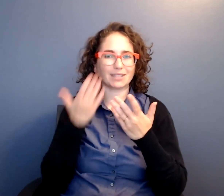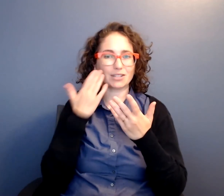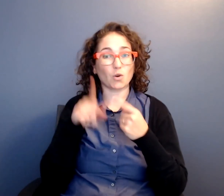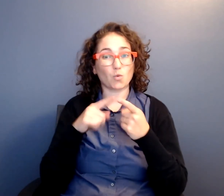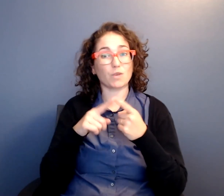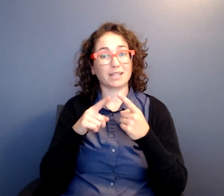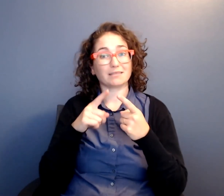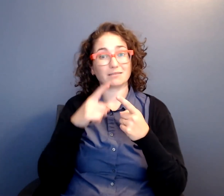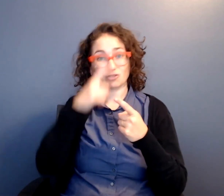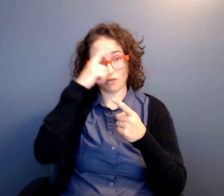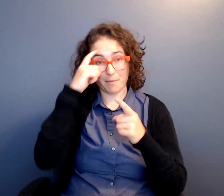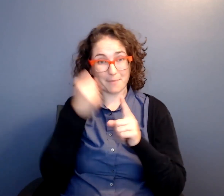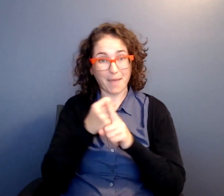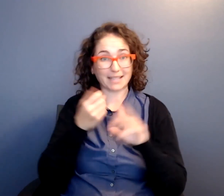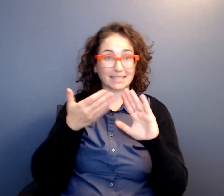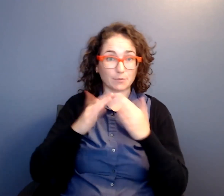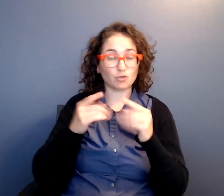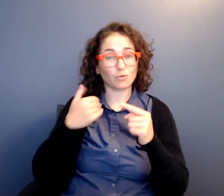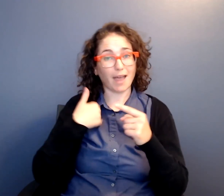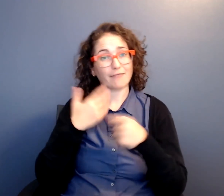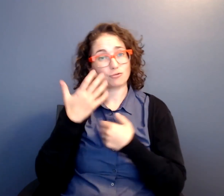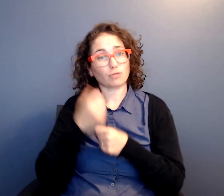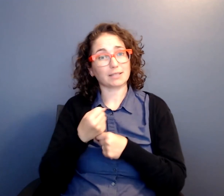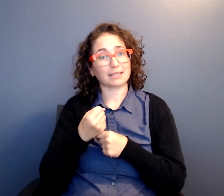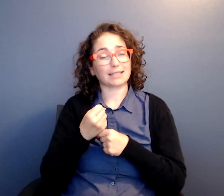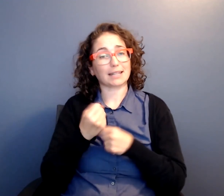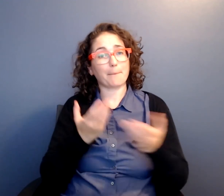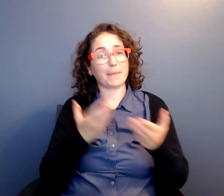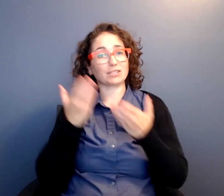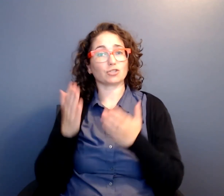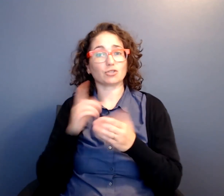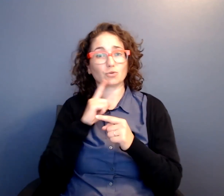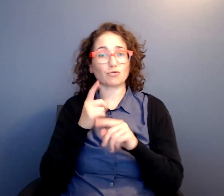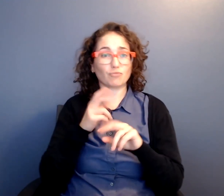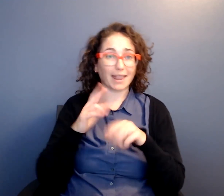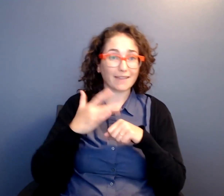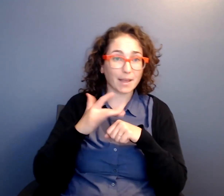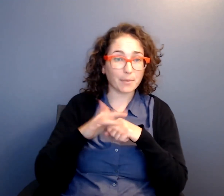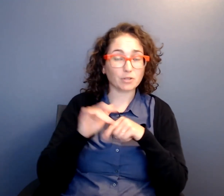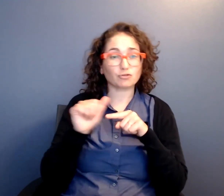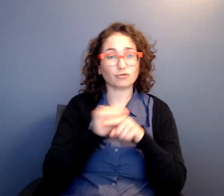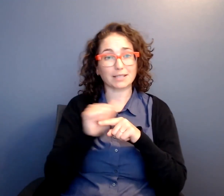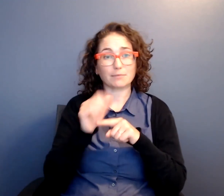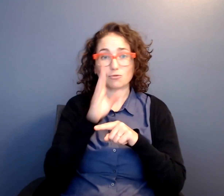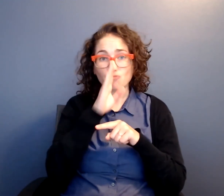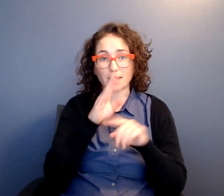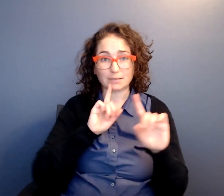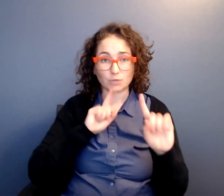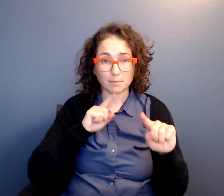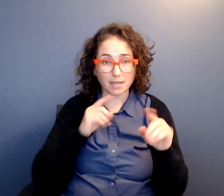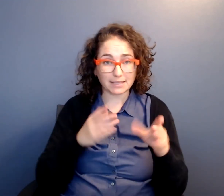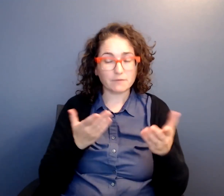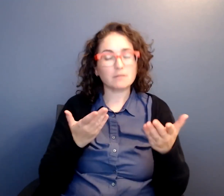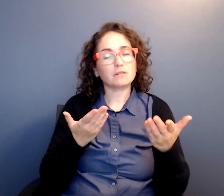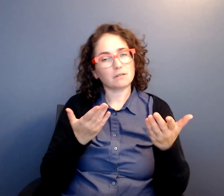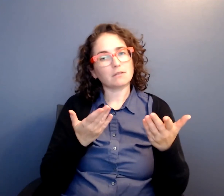impacts a community, so that you have trusted messengers who are readily available and have been trained to be directly responsive. And it's